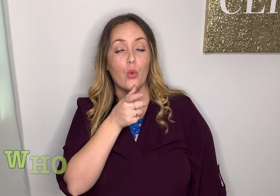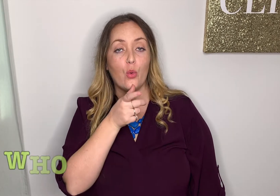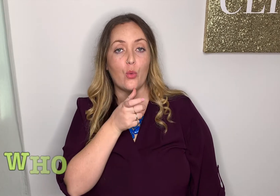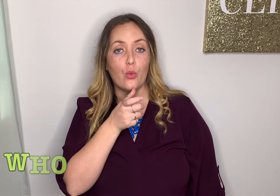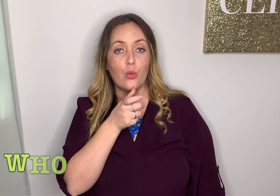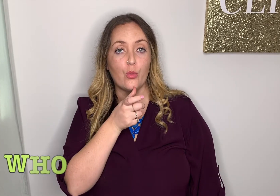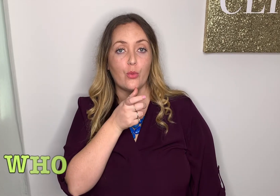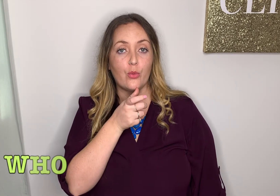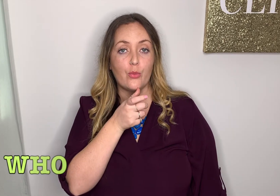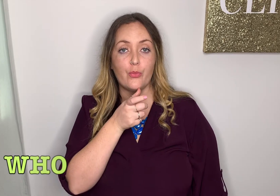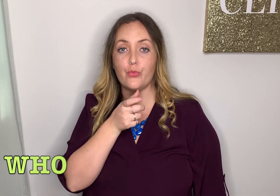Who,